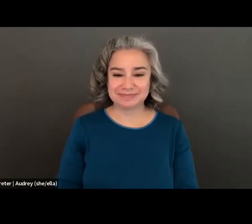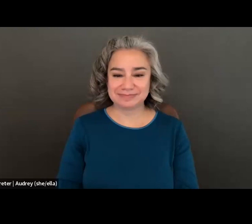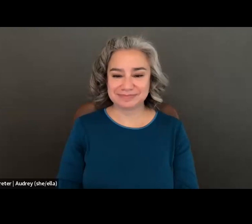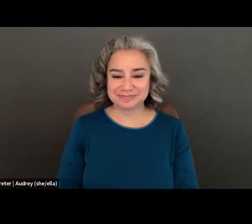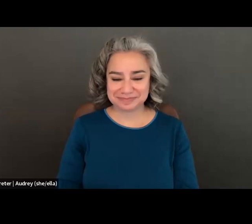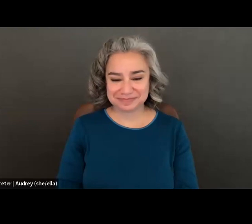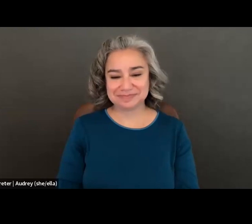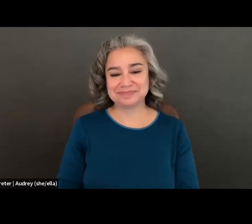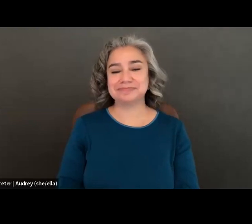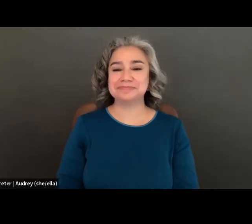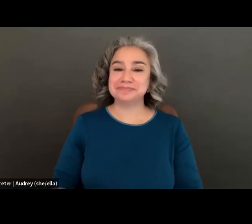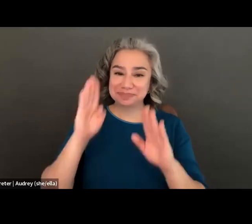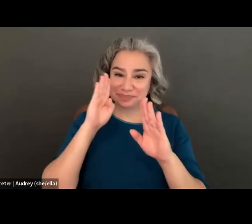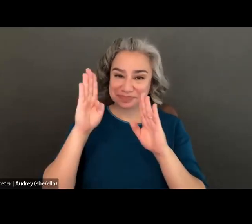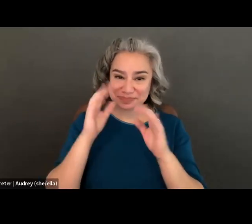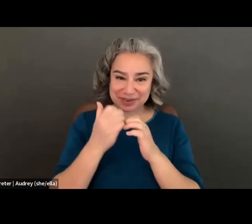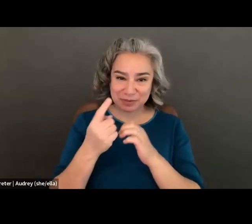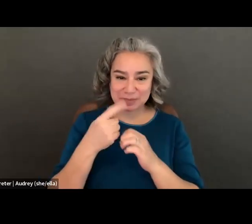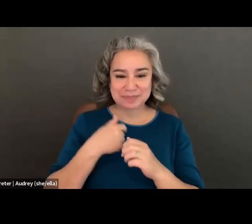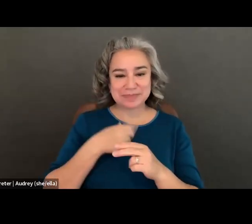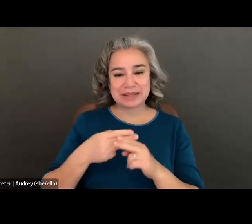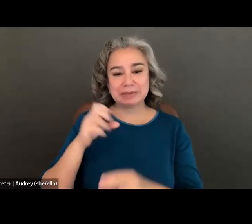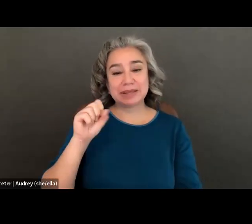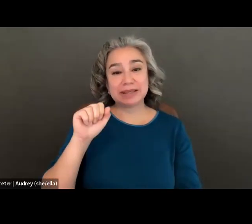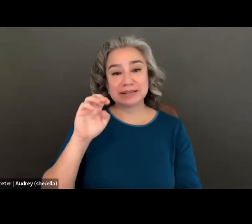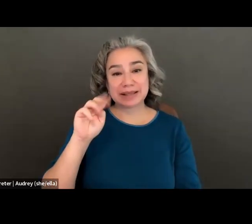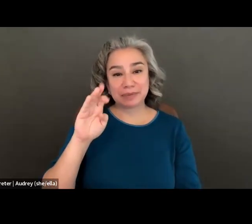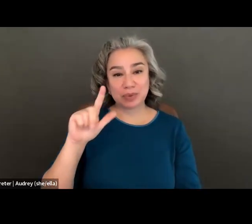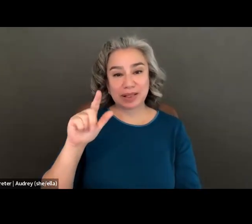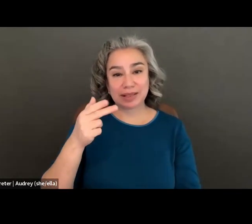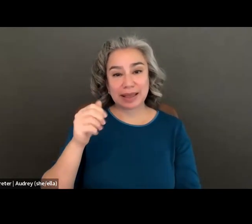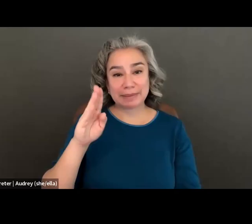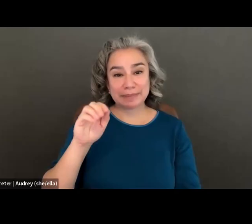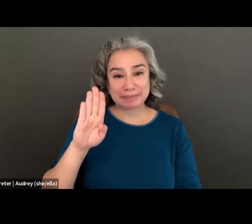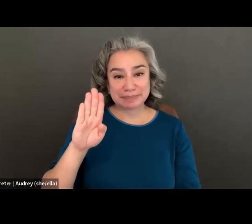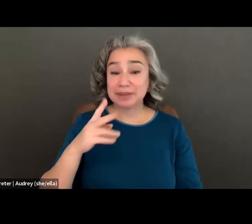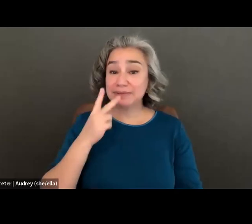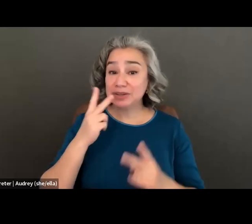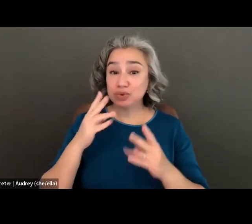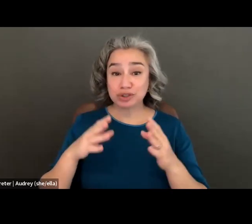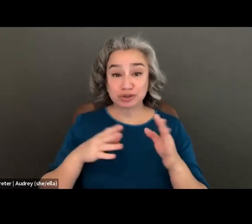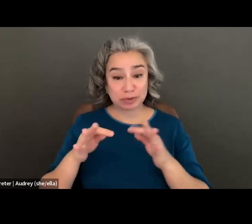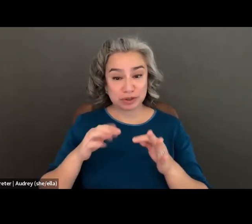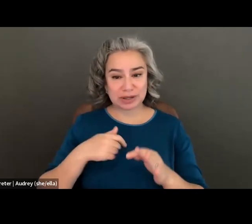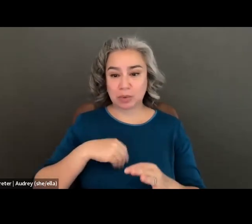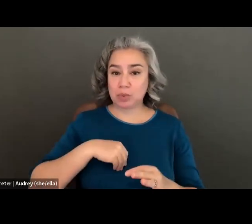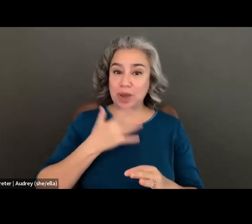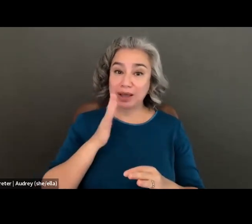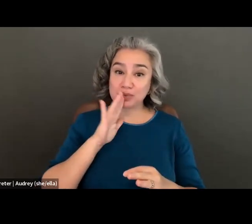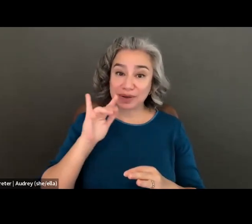Hi everyone. My name is Samuel Habib. I am a white 25-year-old man with brown hair and